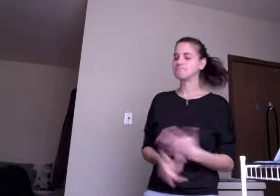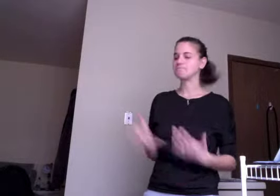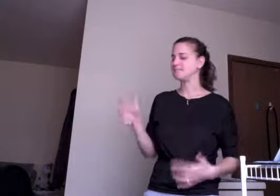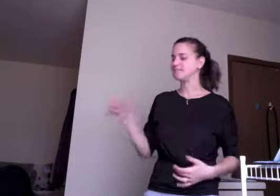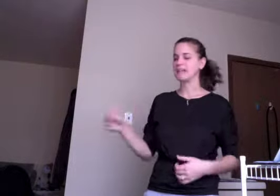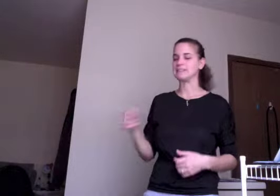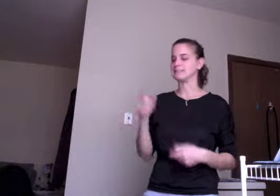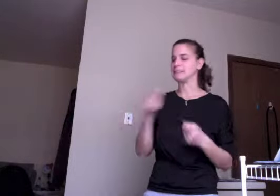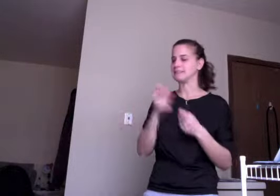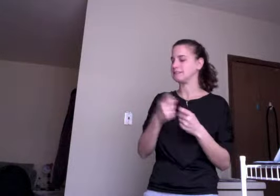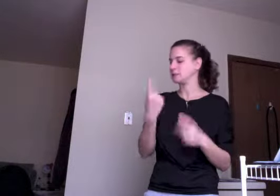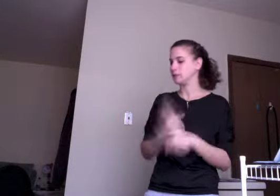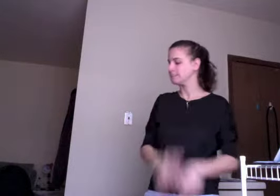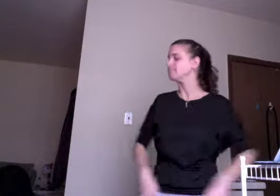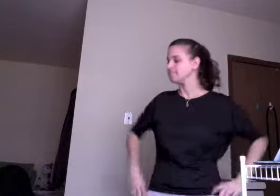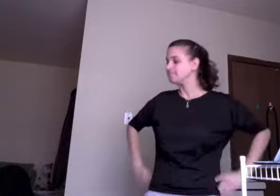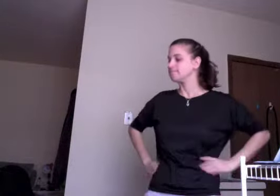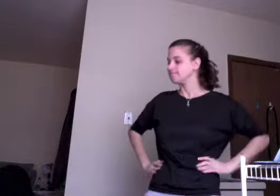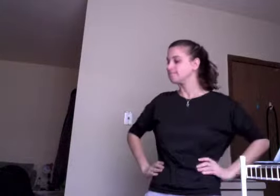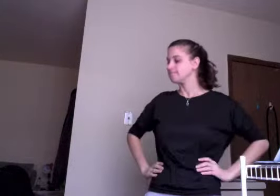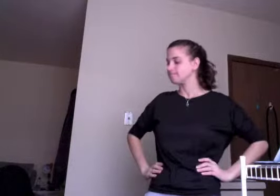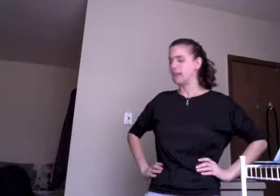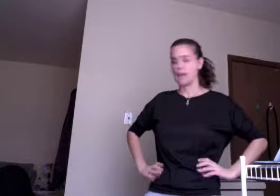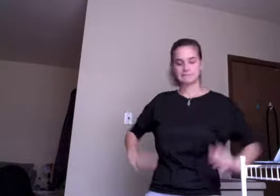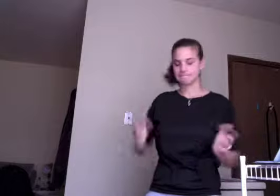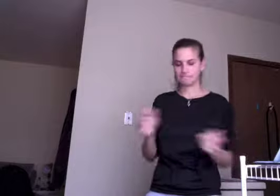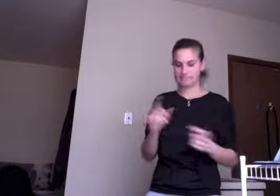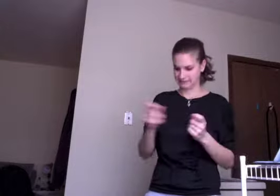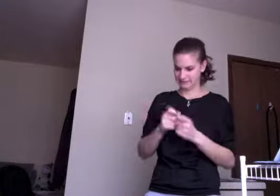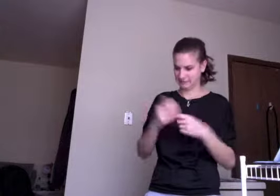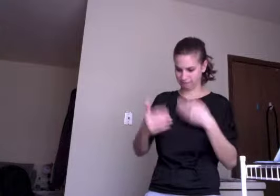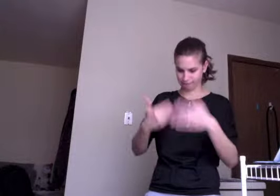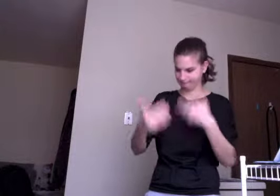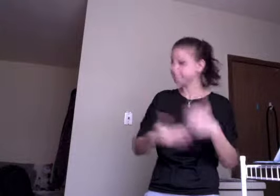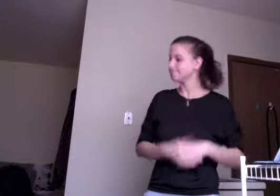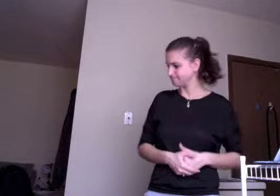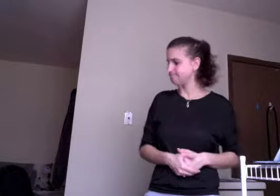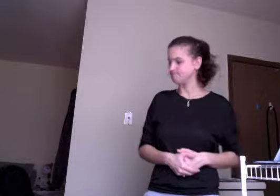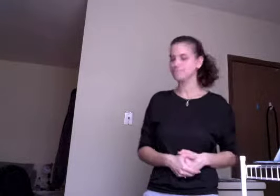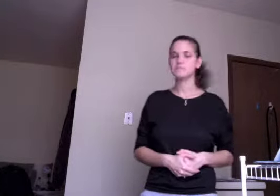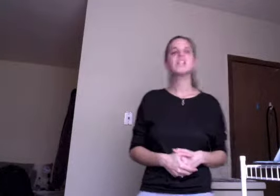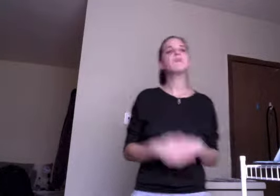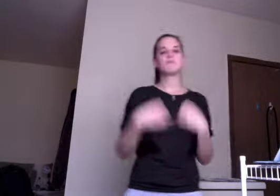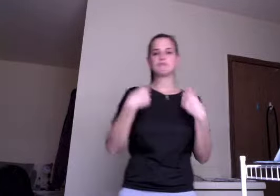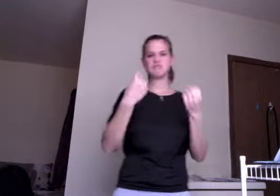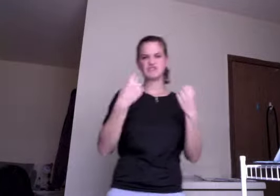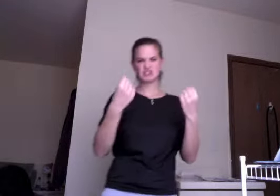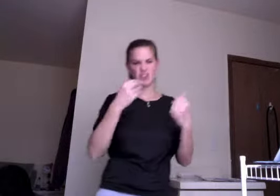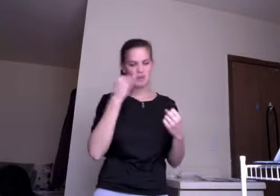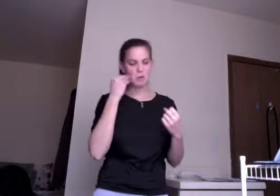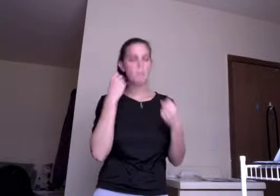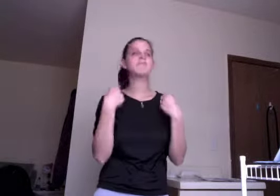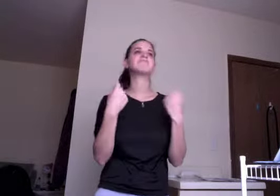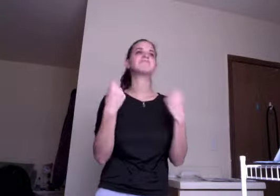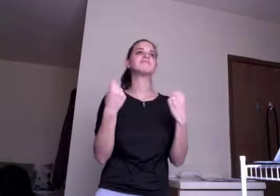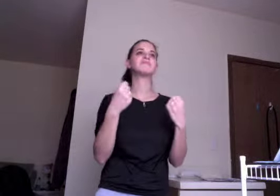right exactly how it happened so then we're driving home and she's looking out the window and she goes well what if just two people saw